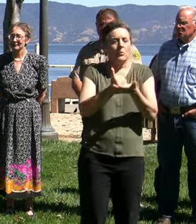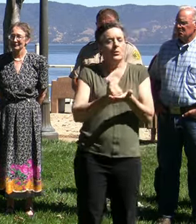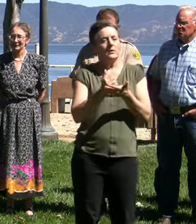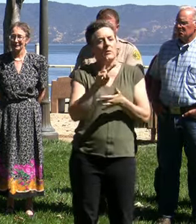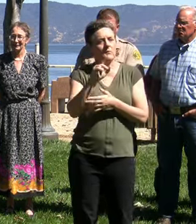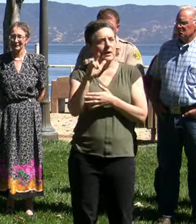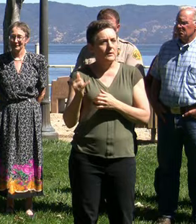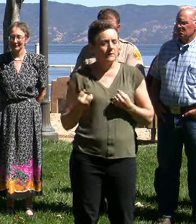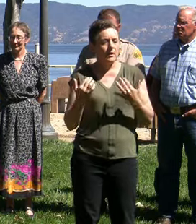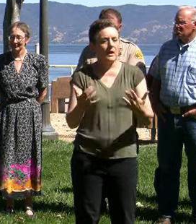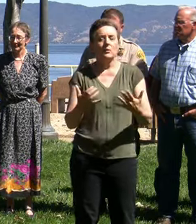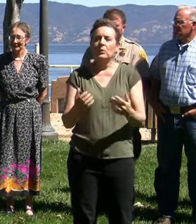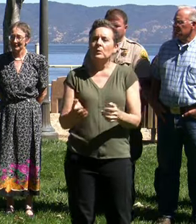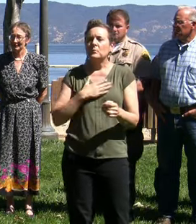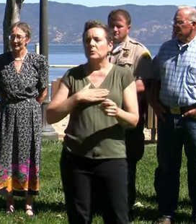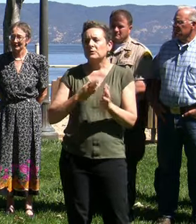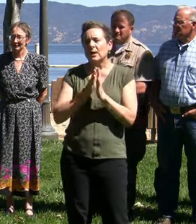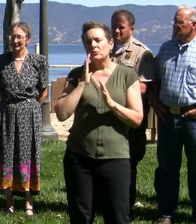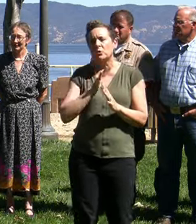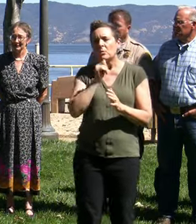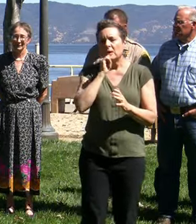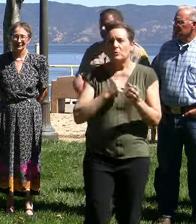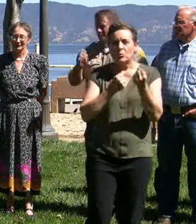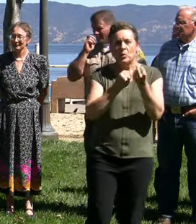support as we find our way out of this strong wildfire.